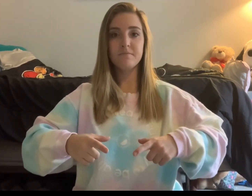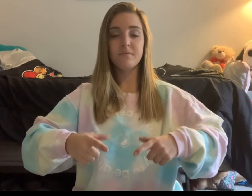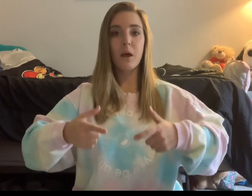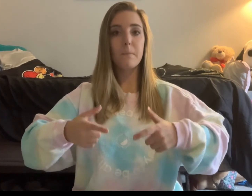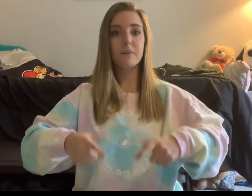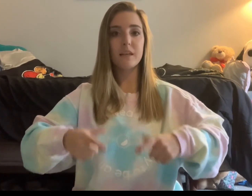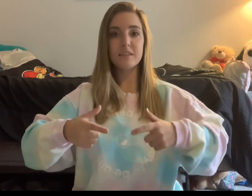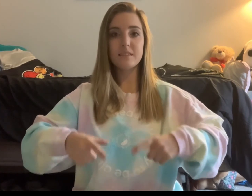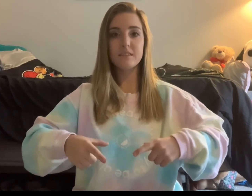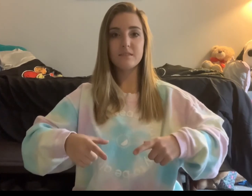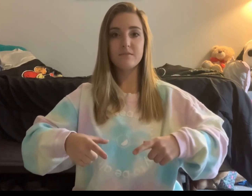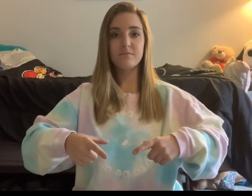plate.